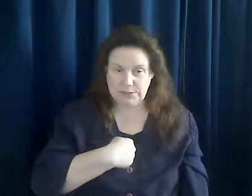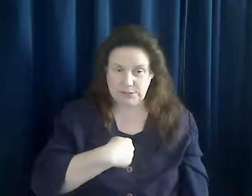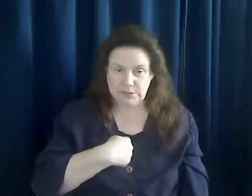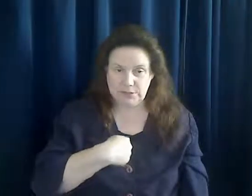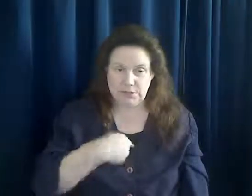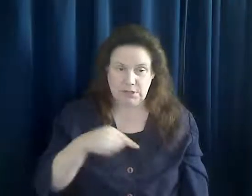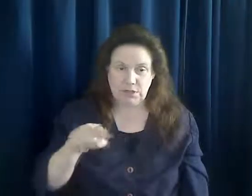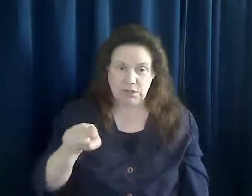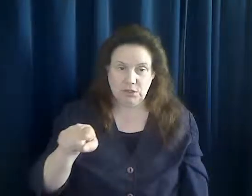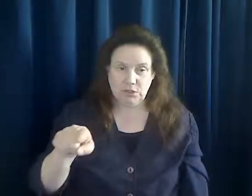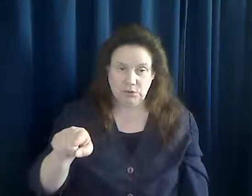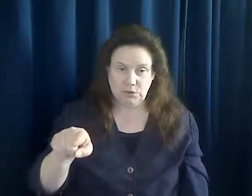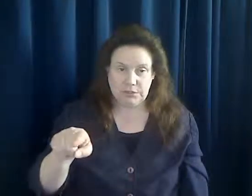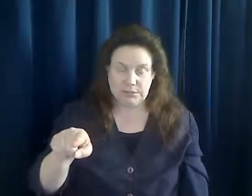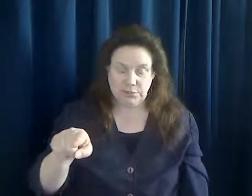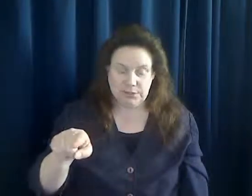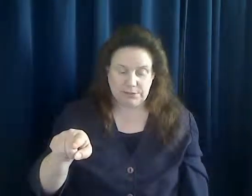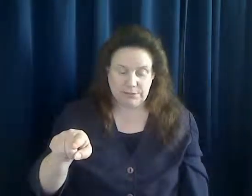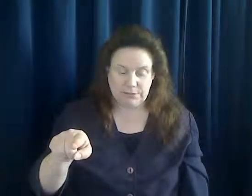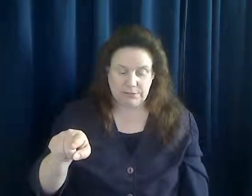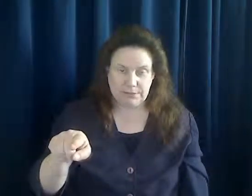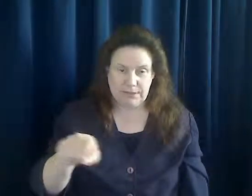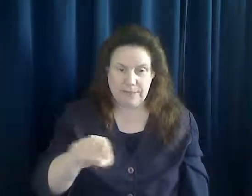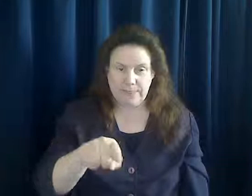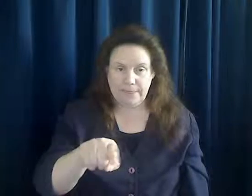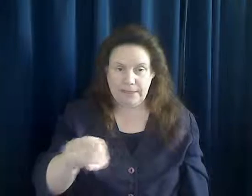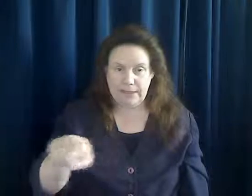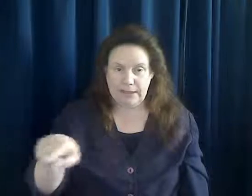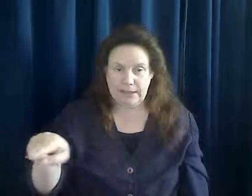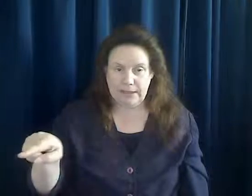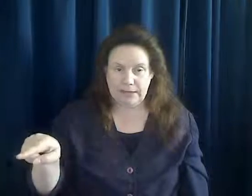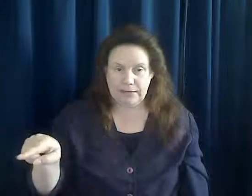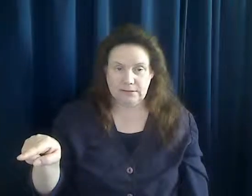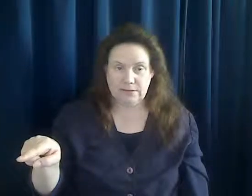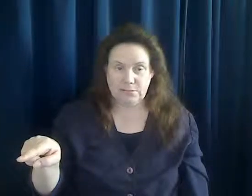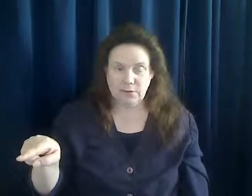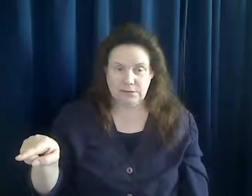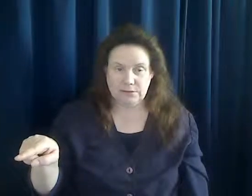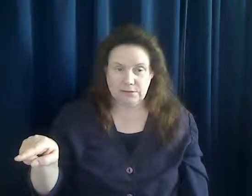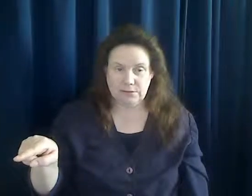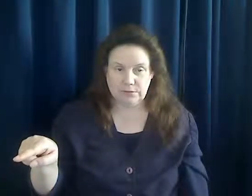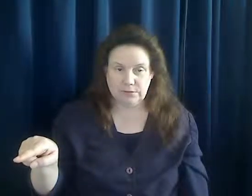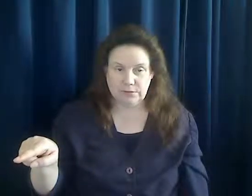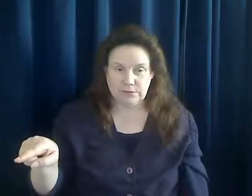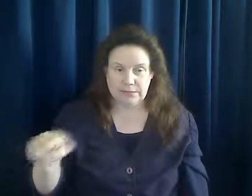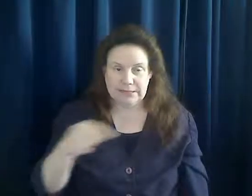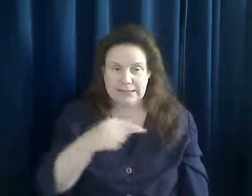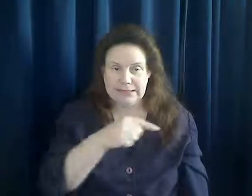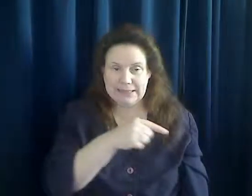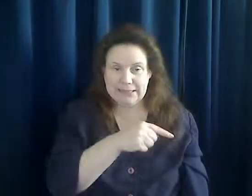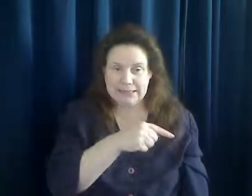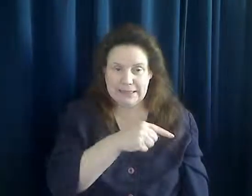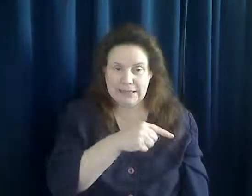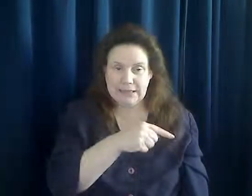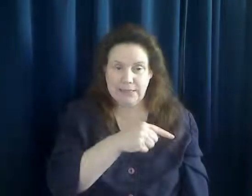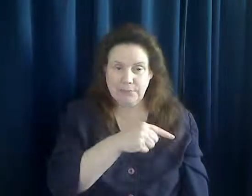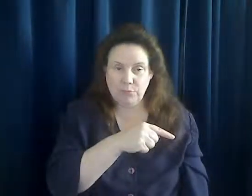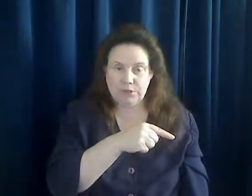pointer, you is a pointer, they, pointer, he,